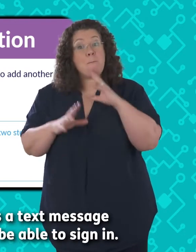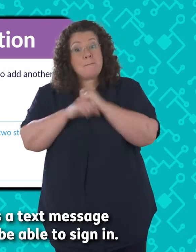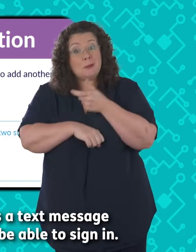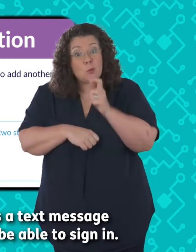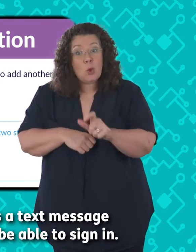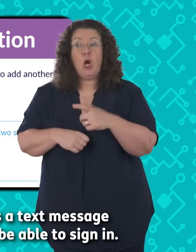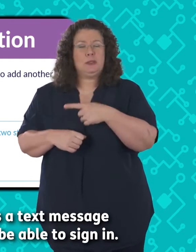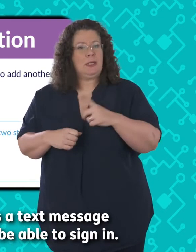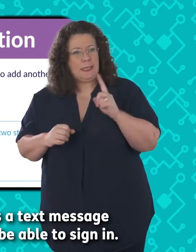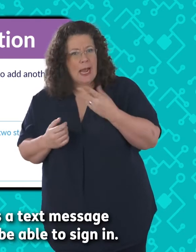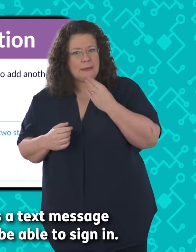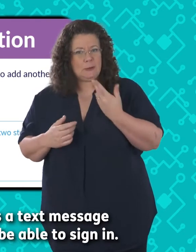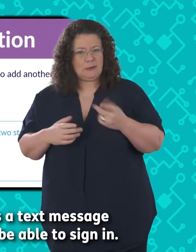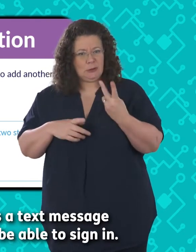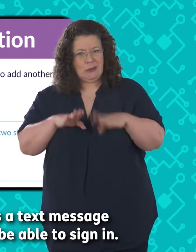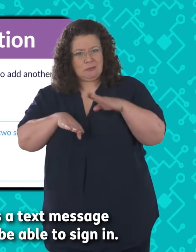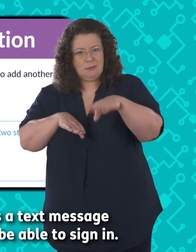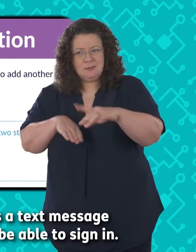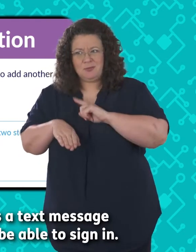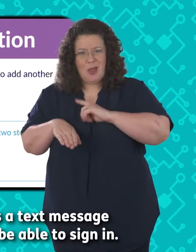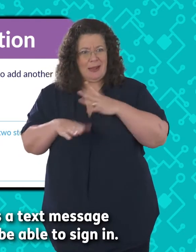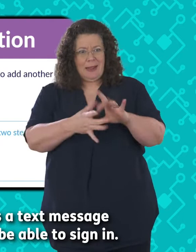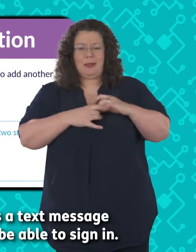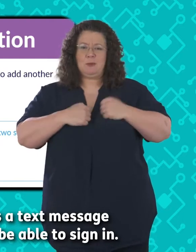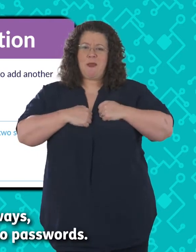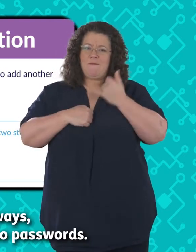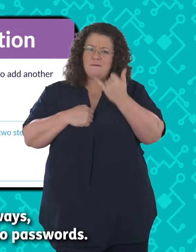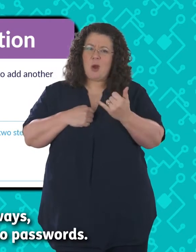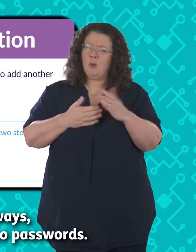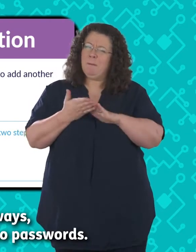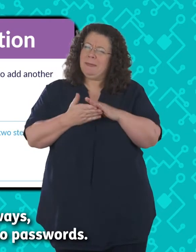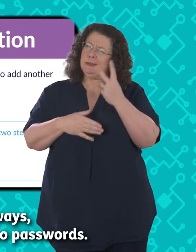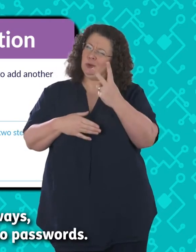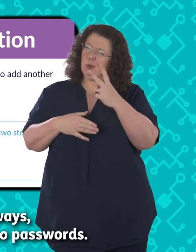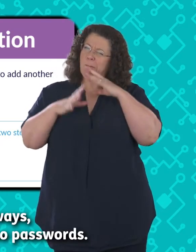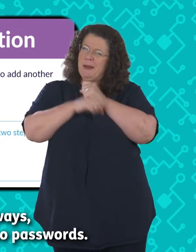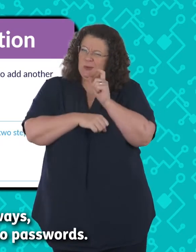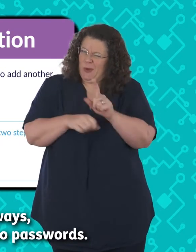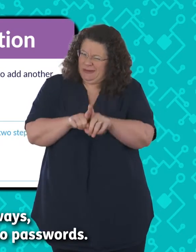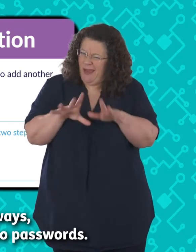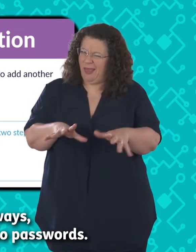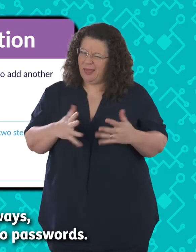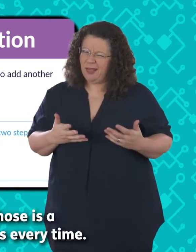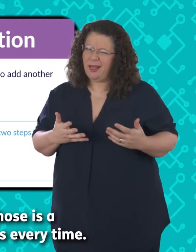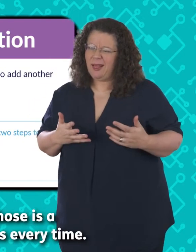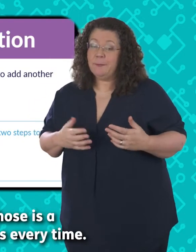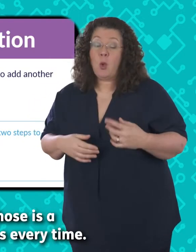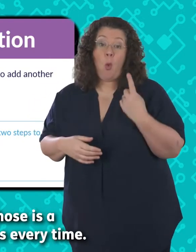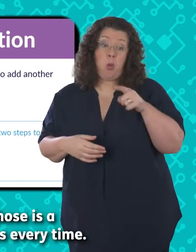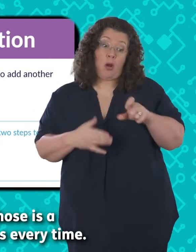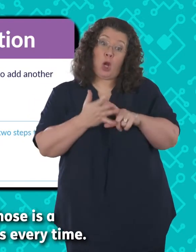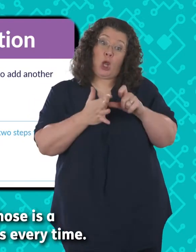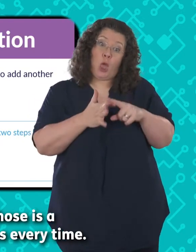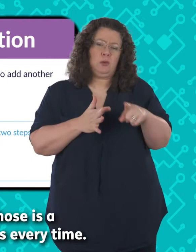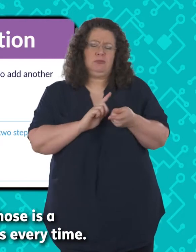to your phone as a text message, so that they wouldn't be able to sign in. In many ways, it's like having 2 passwords. Only one of those